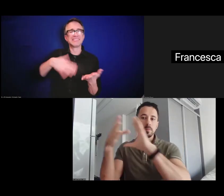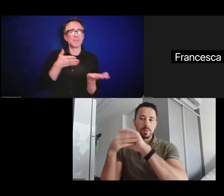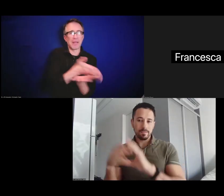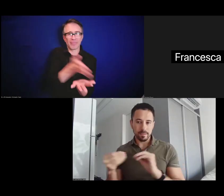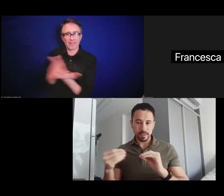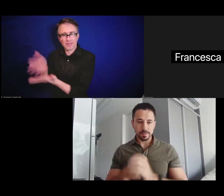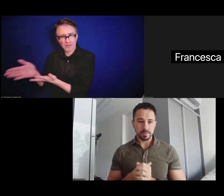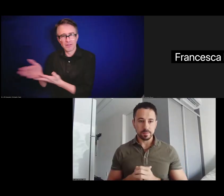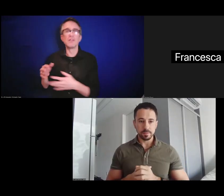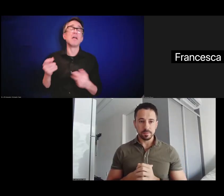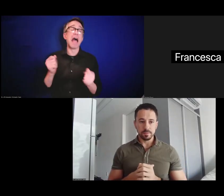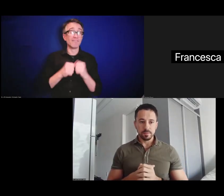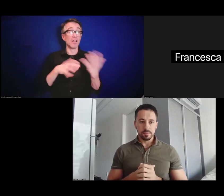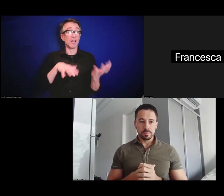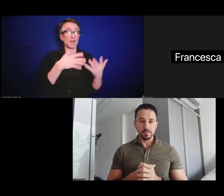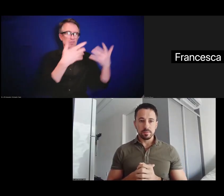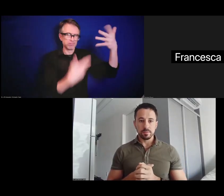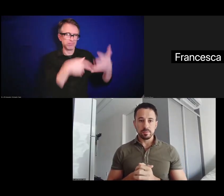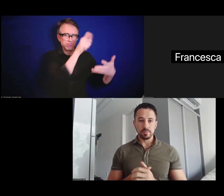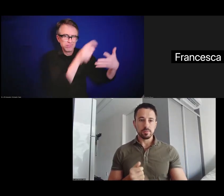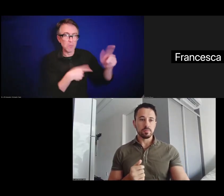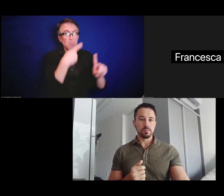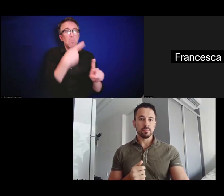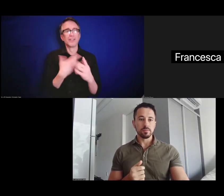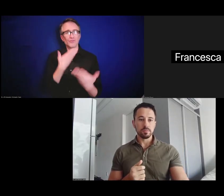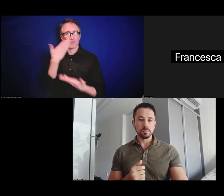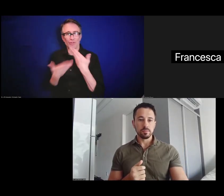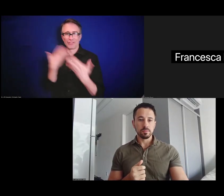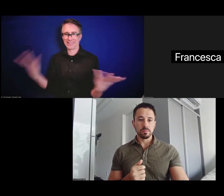both quantitative and qualitative data.